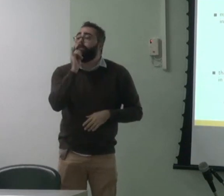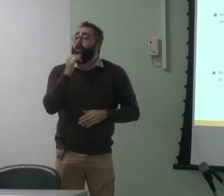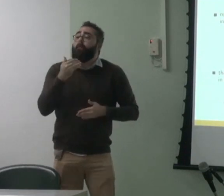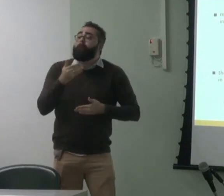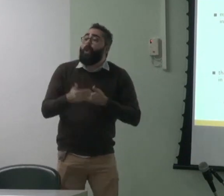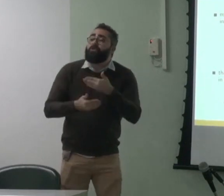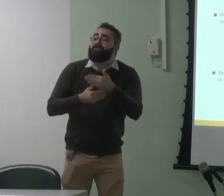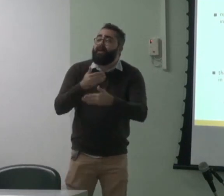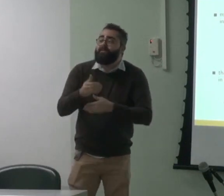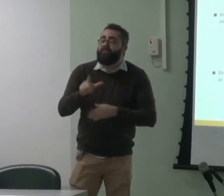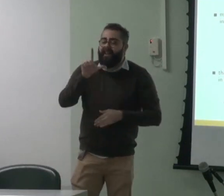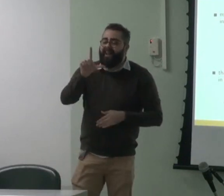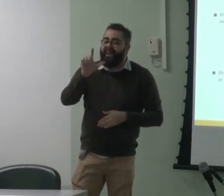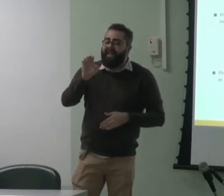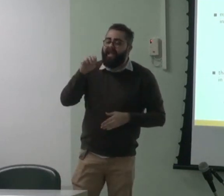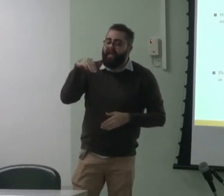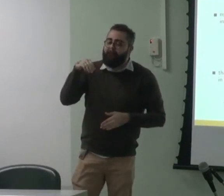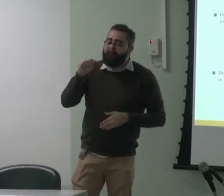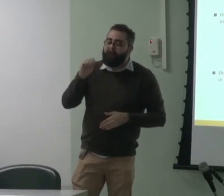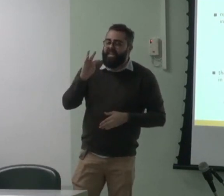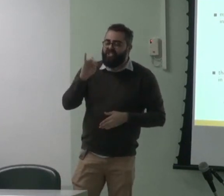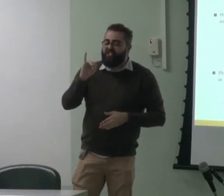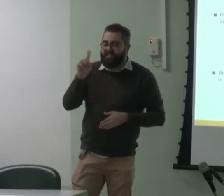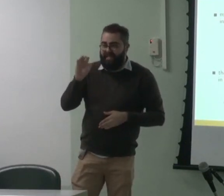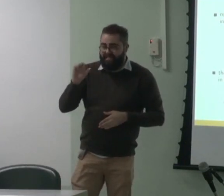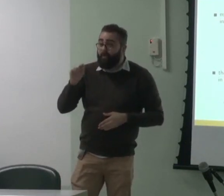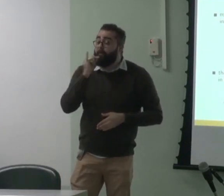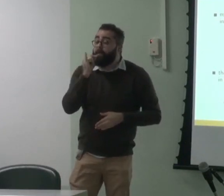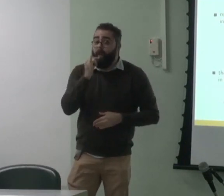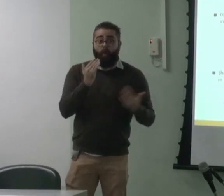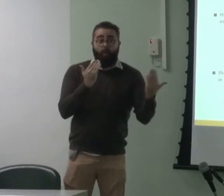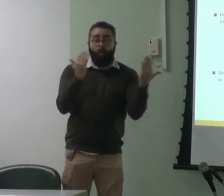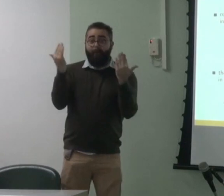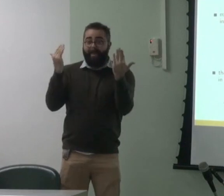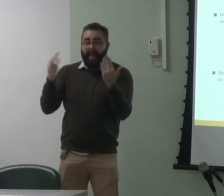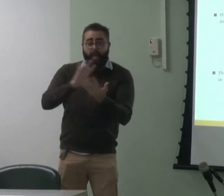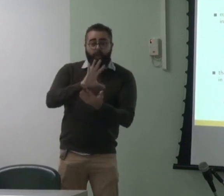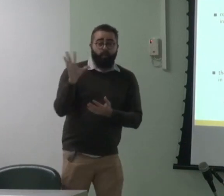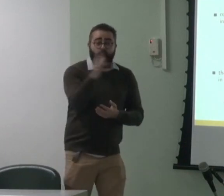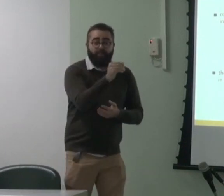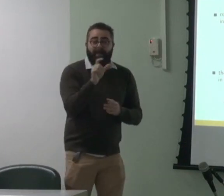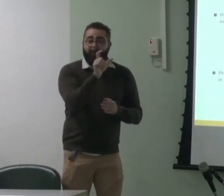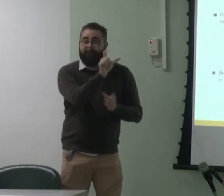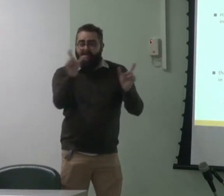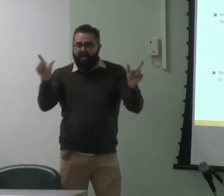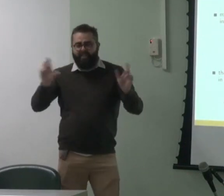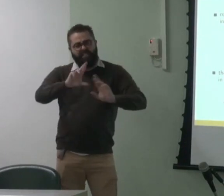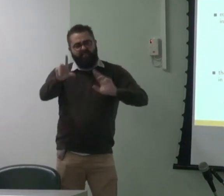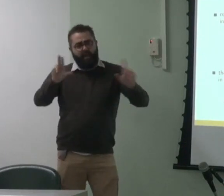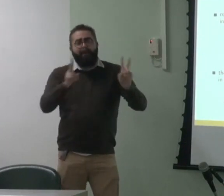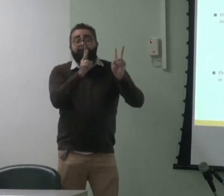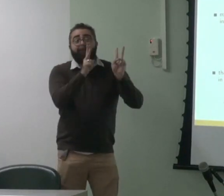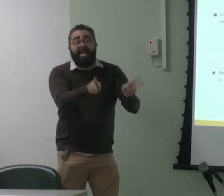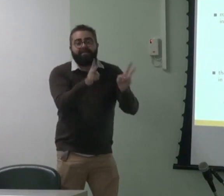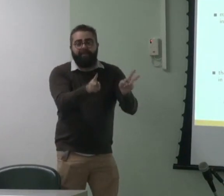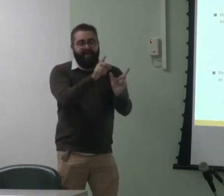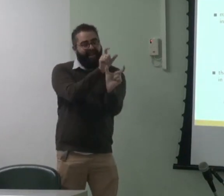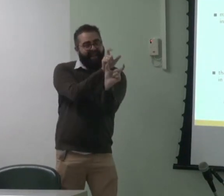decide what is the inflected word form and what is the derivative, which is considered a separate item. So I try